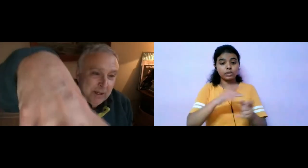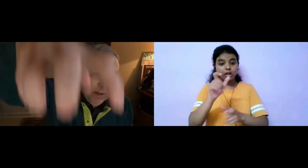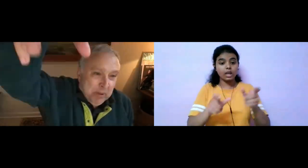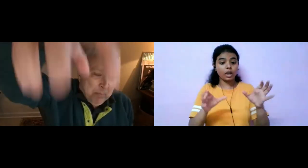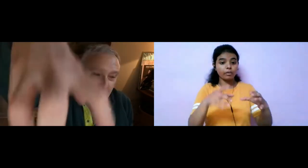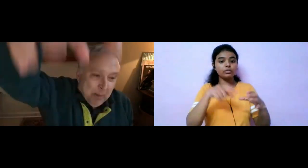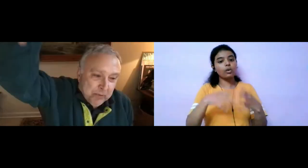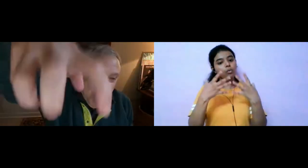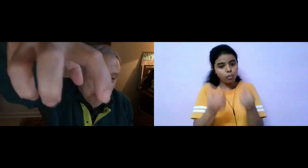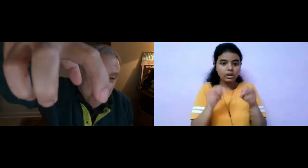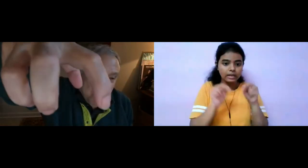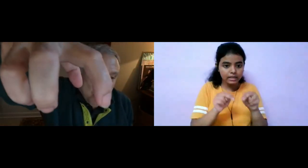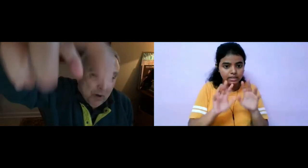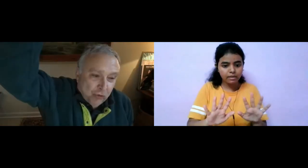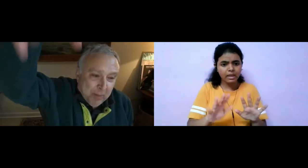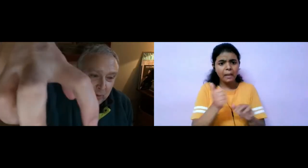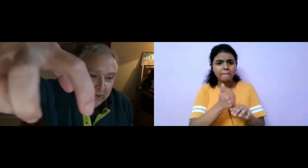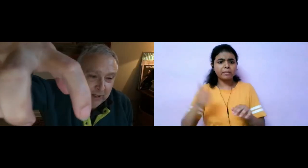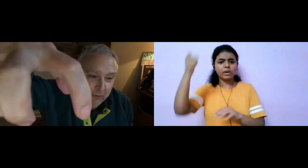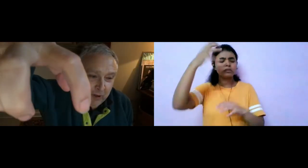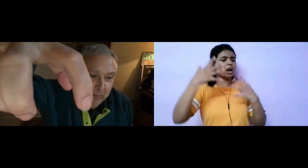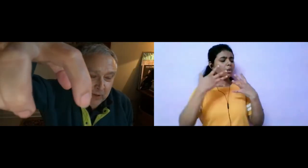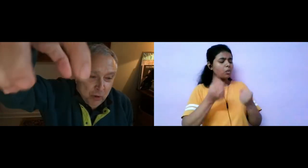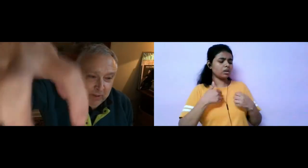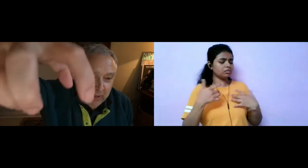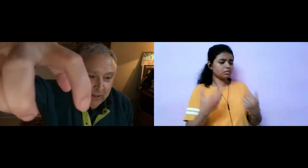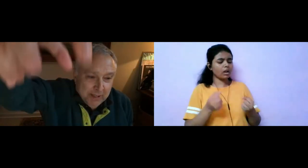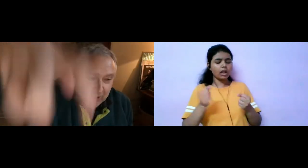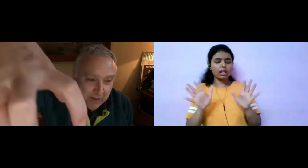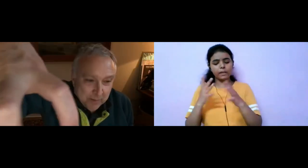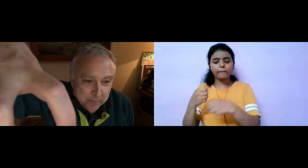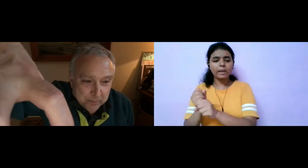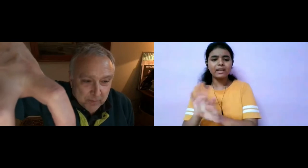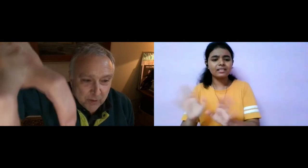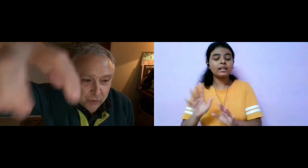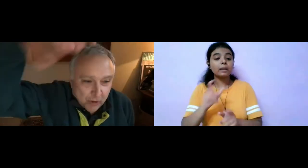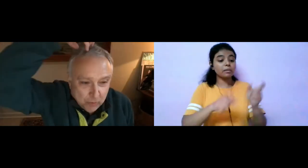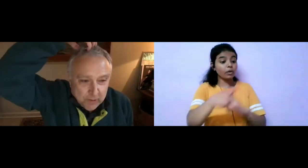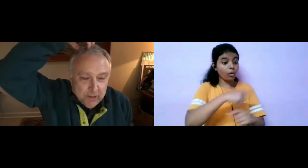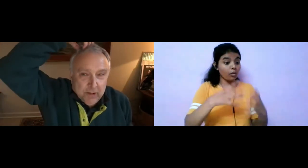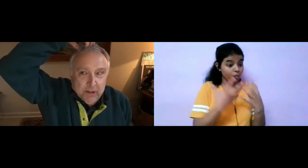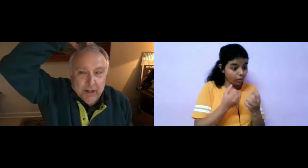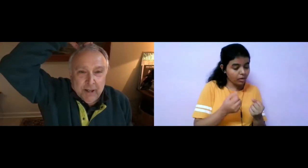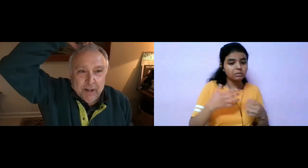by people up top who are separated from human need. So